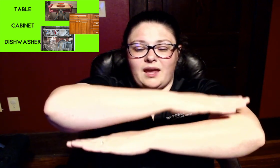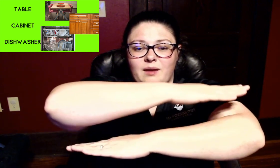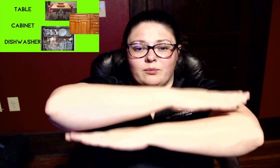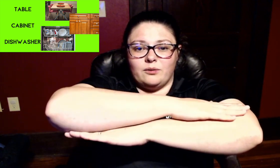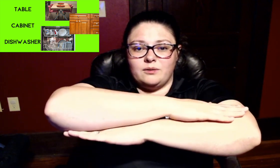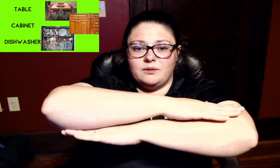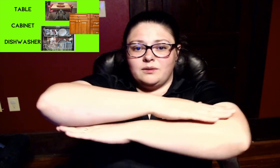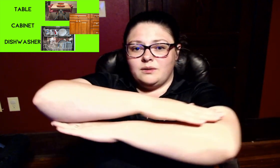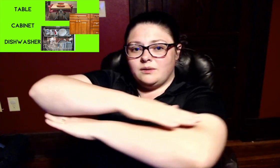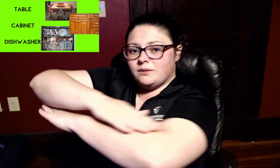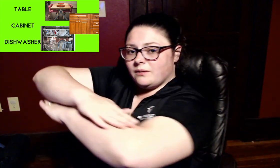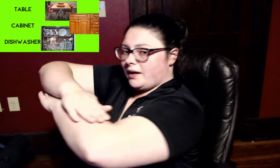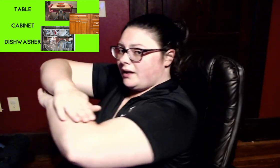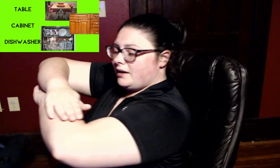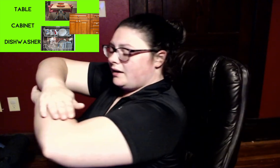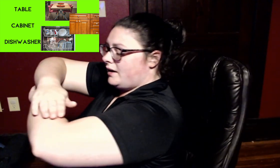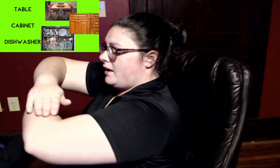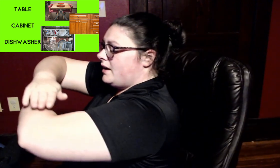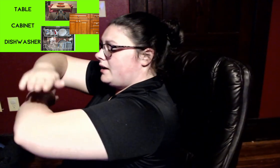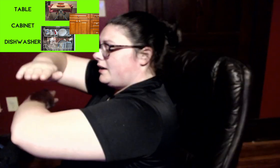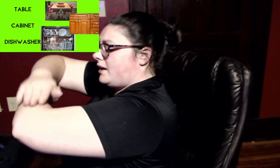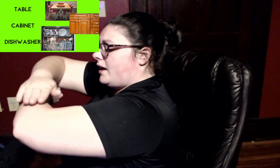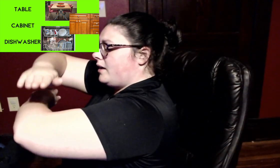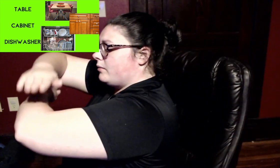Table, right? Table.